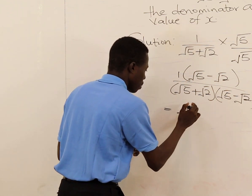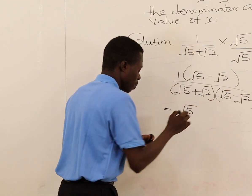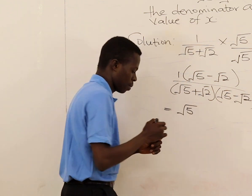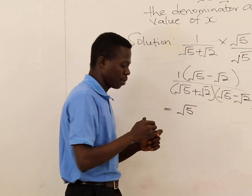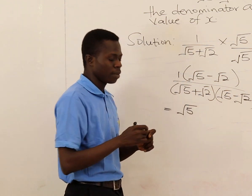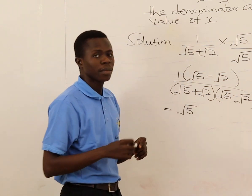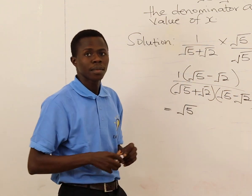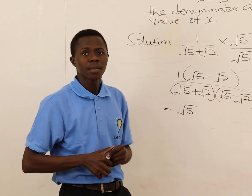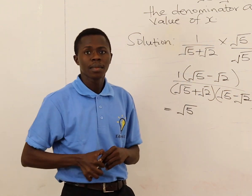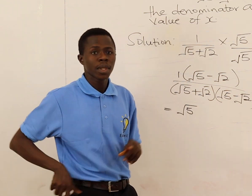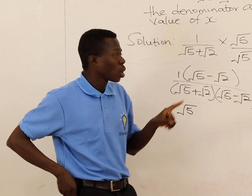minus square root of 2.